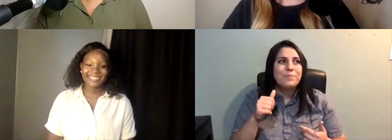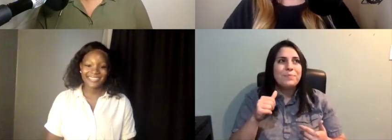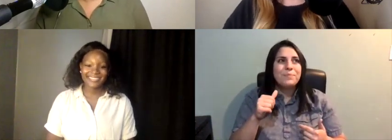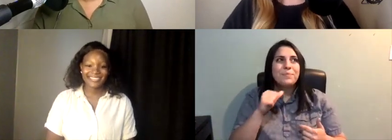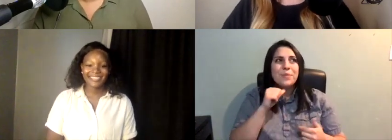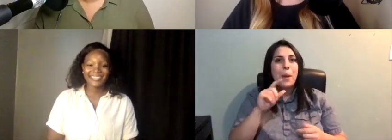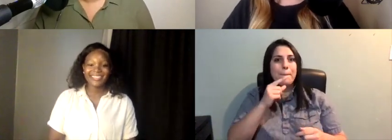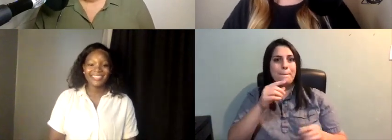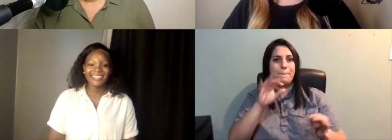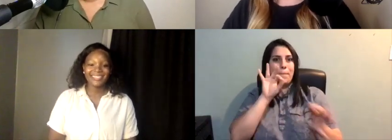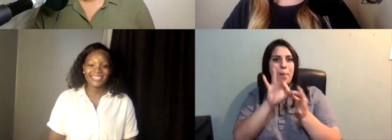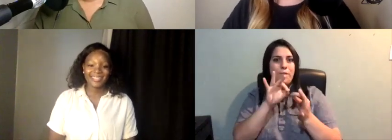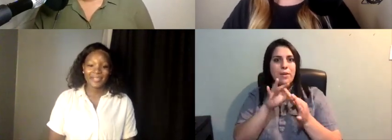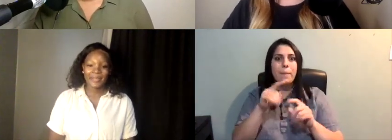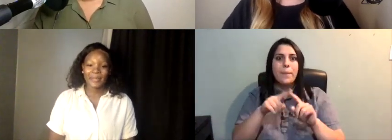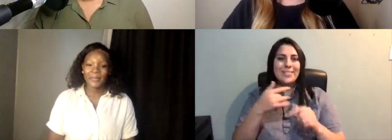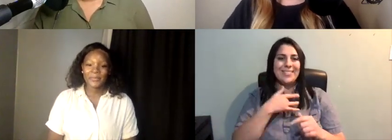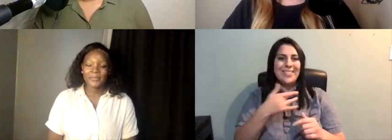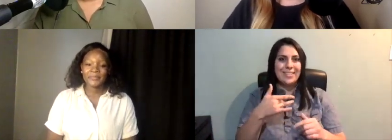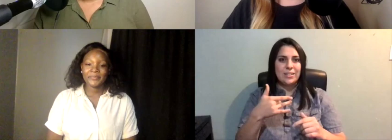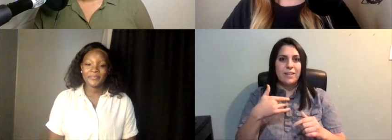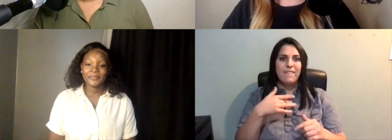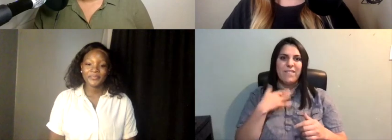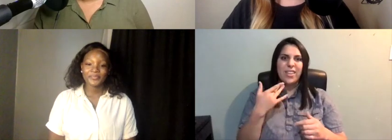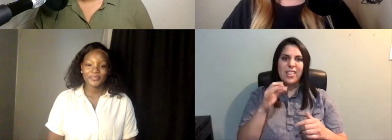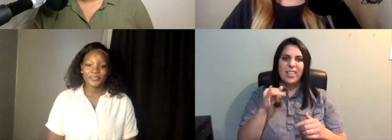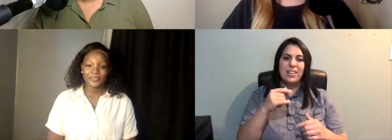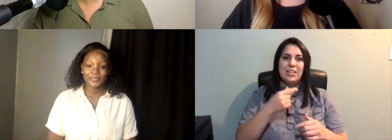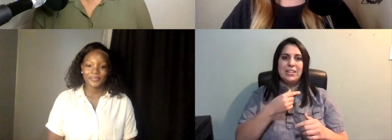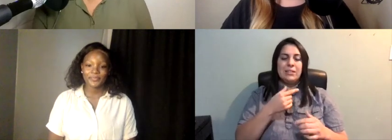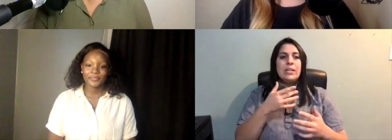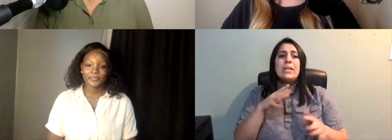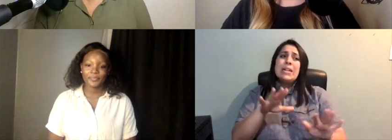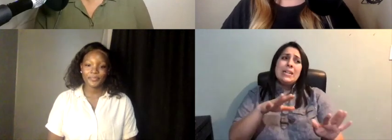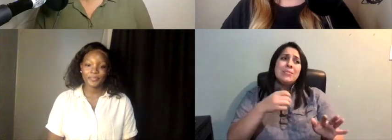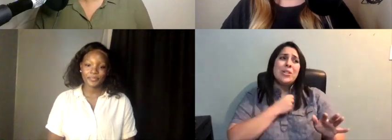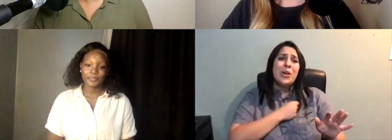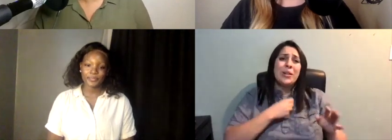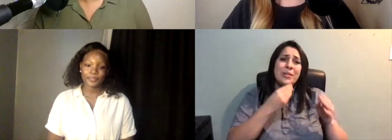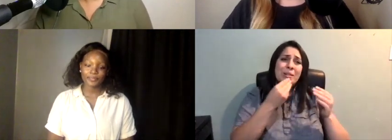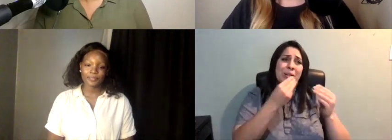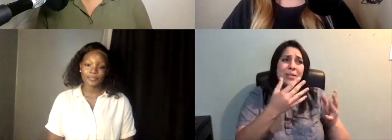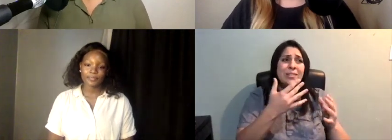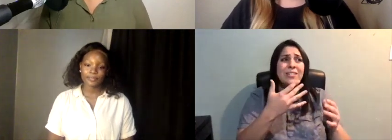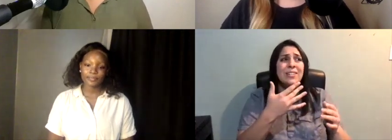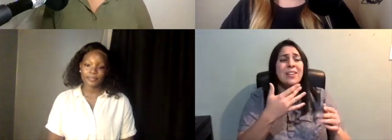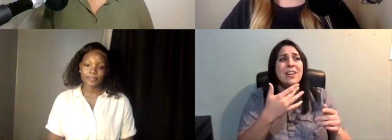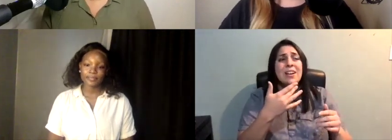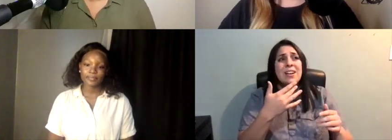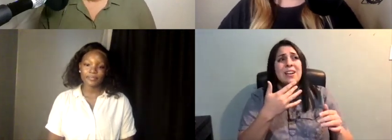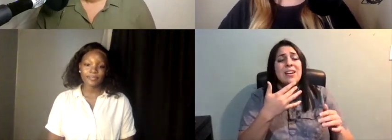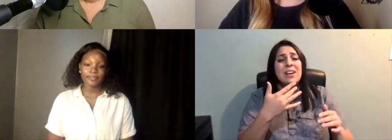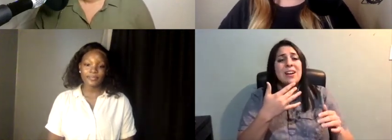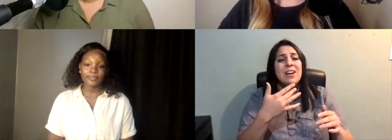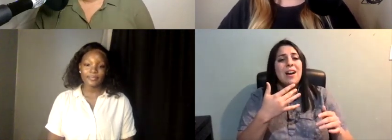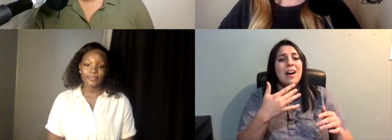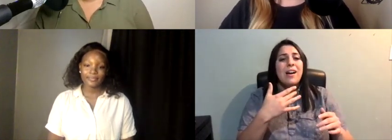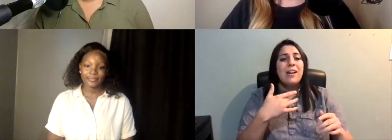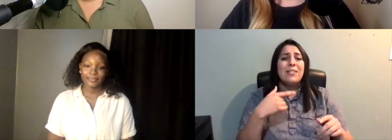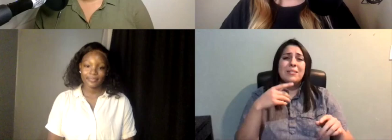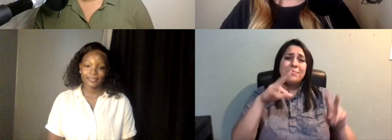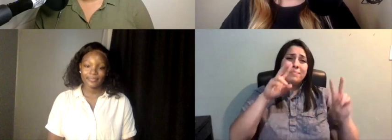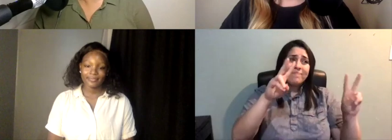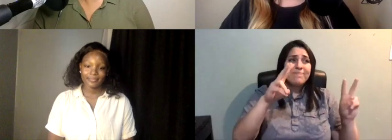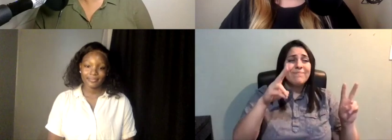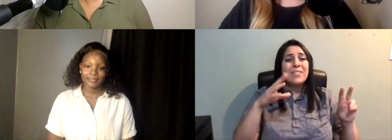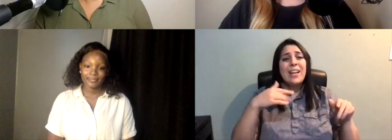like, I've been like, hey, yeah, I'm not going to work here tomorrow or any other day. Okay. Bye. Like, I have been just like, peace out. Goodbye.